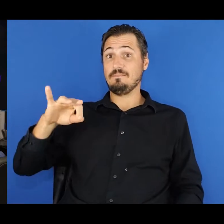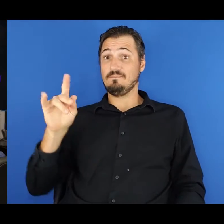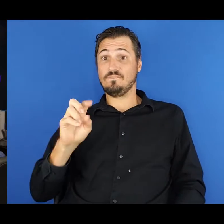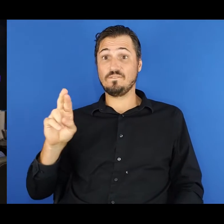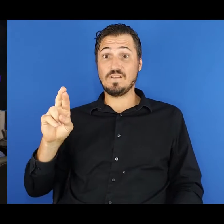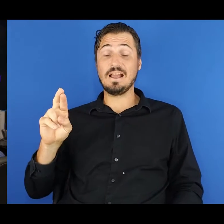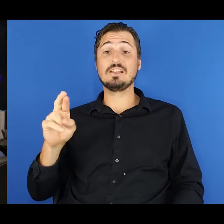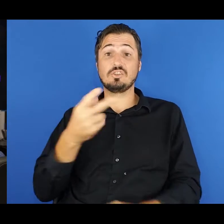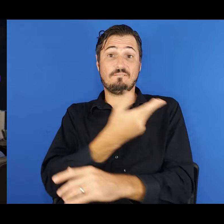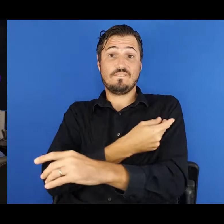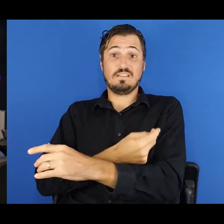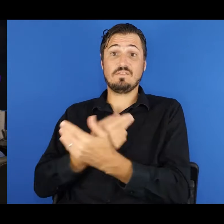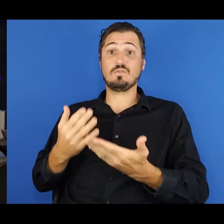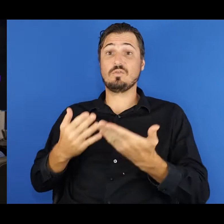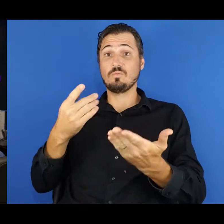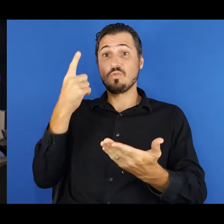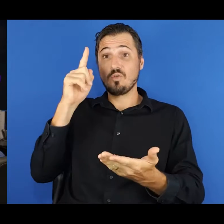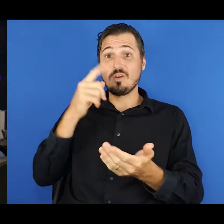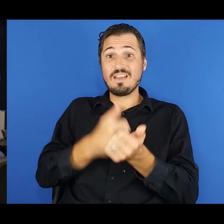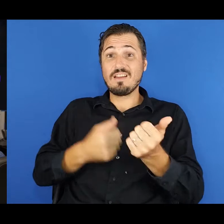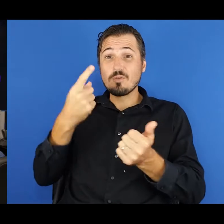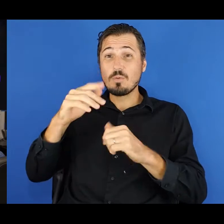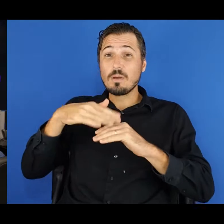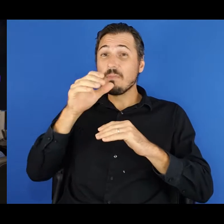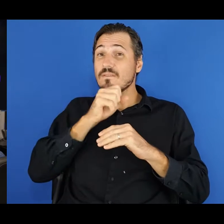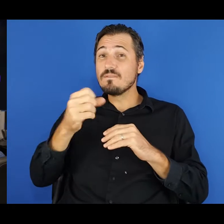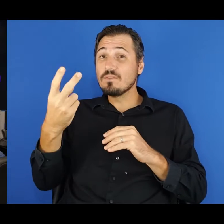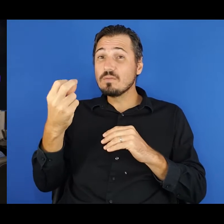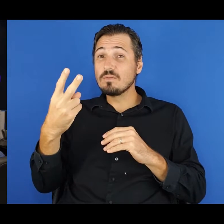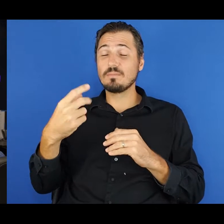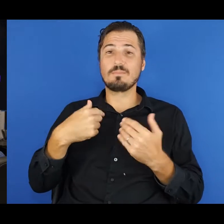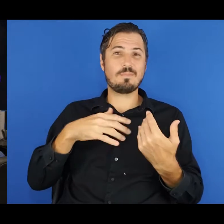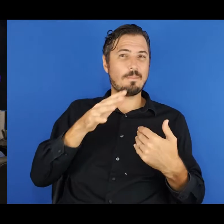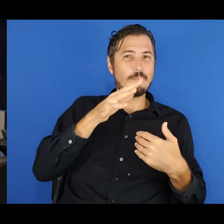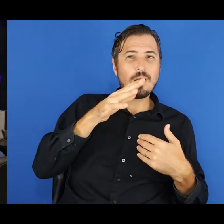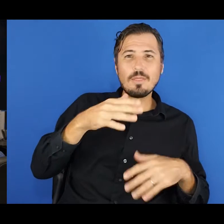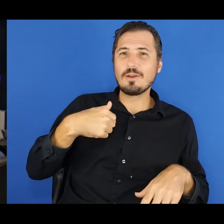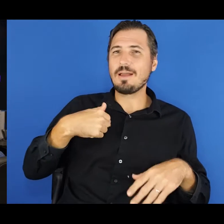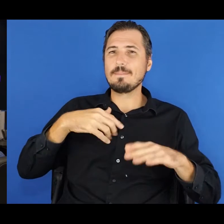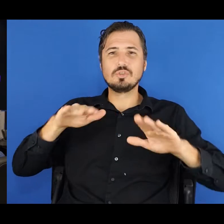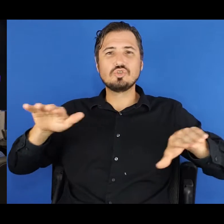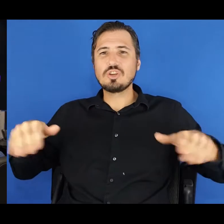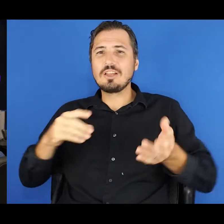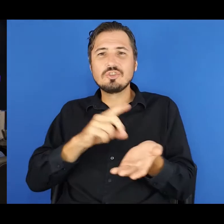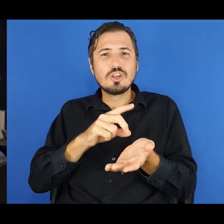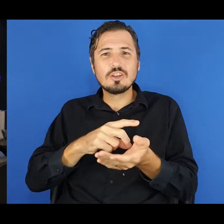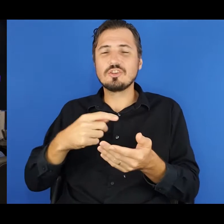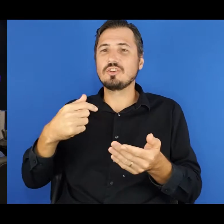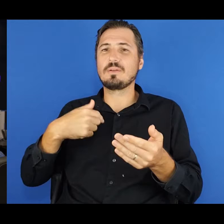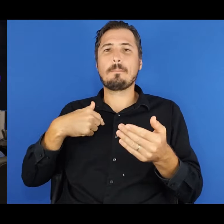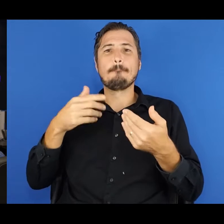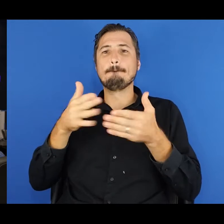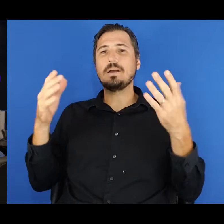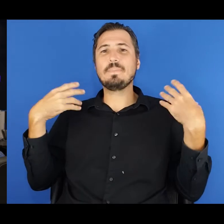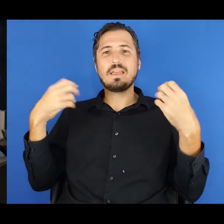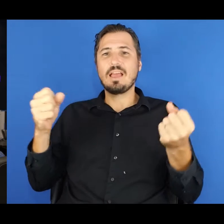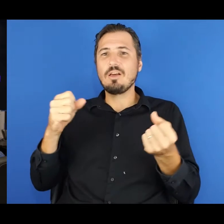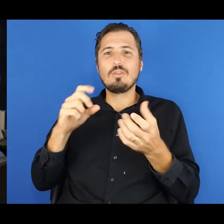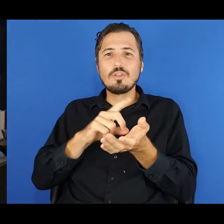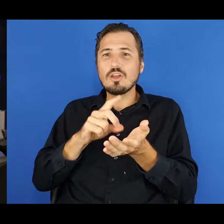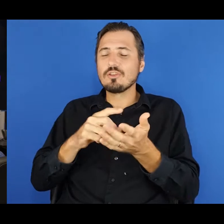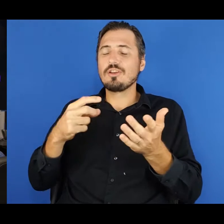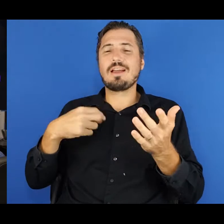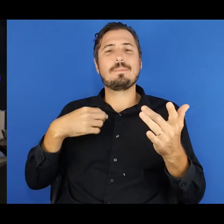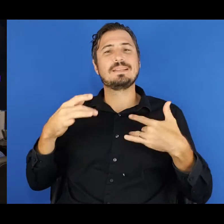now recommended for everyone 12 years of age and older. As a mother, a pediatrician, and a public health physician, this